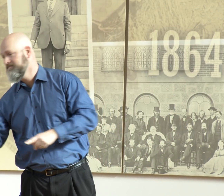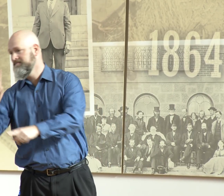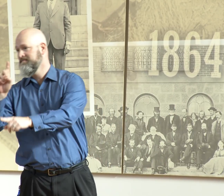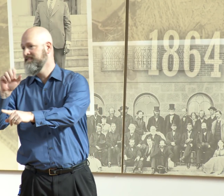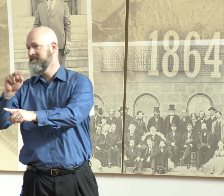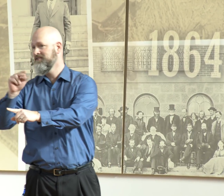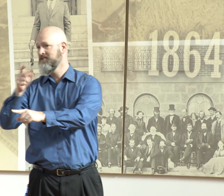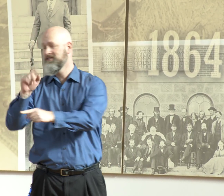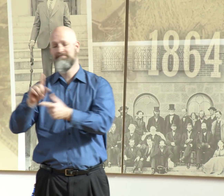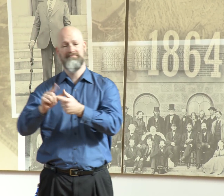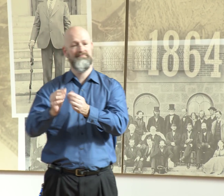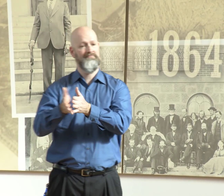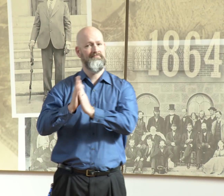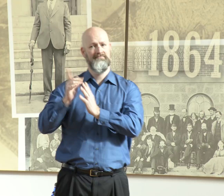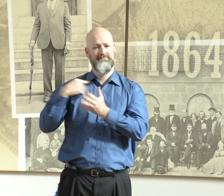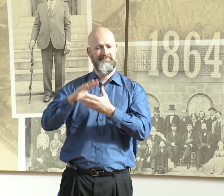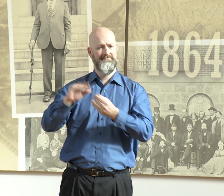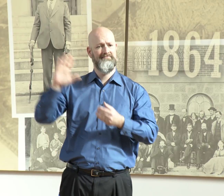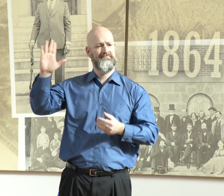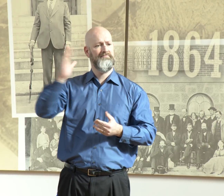about her when I would see him.